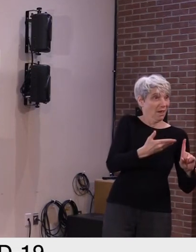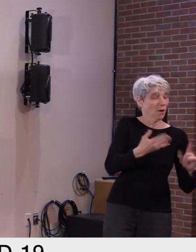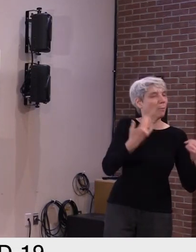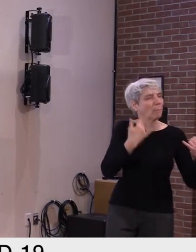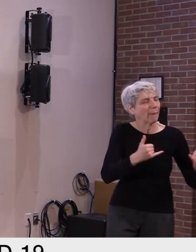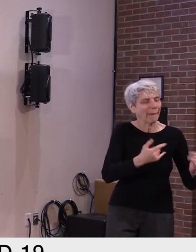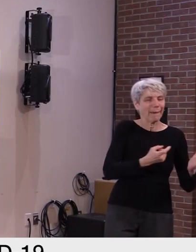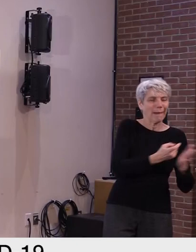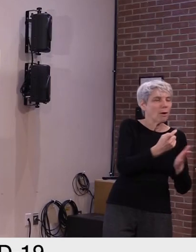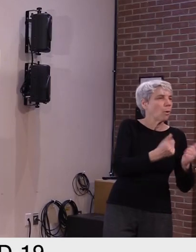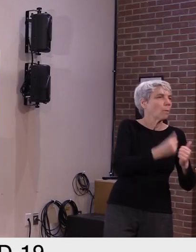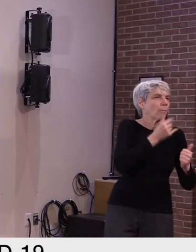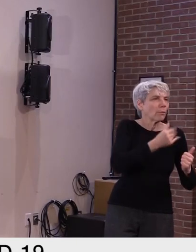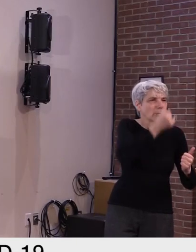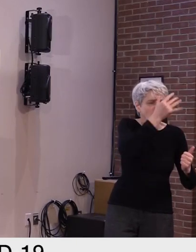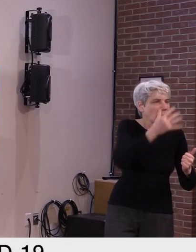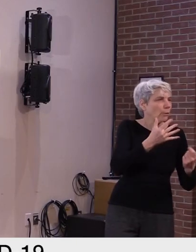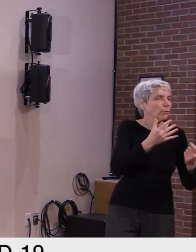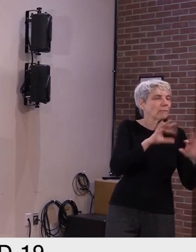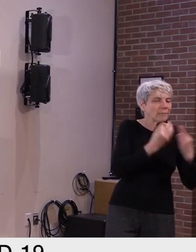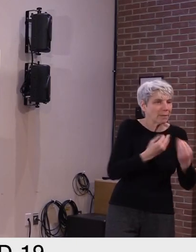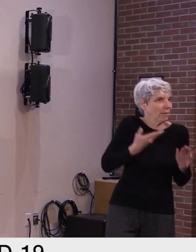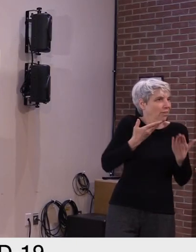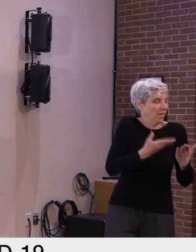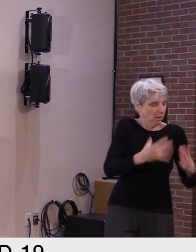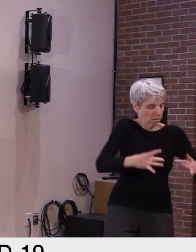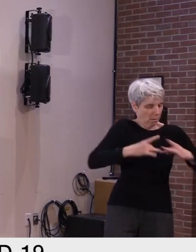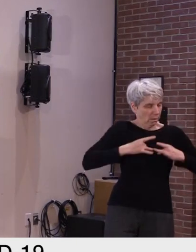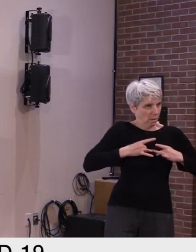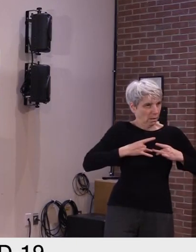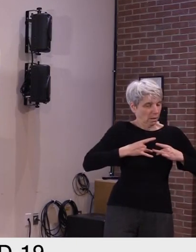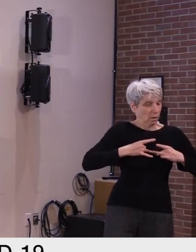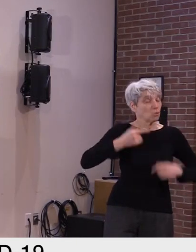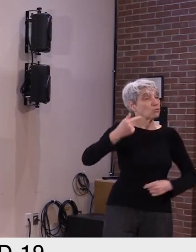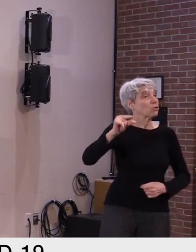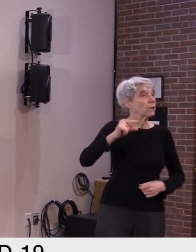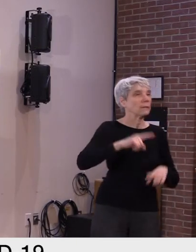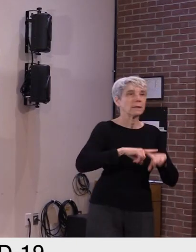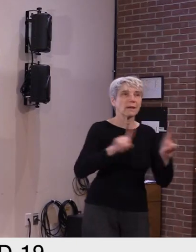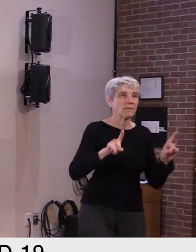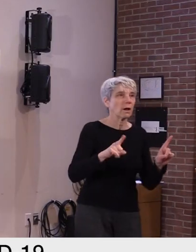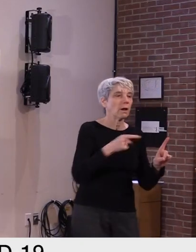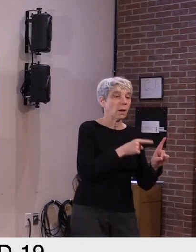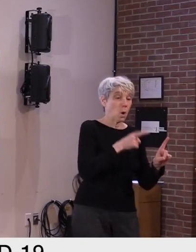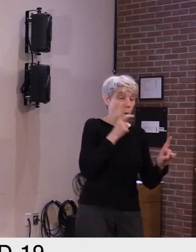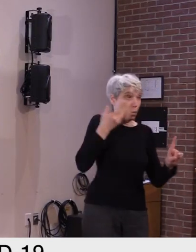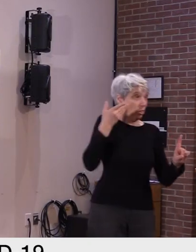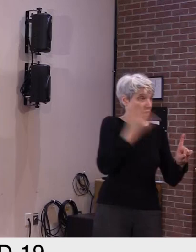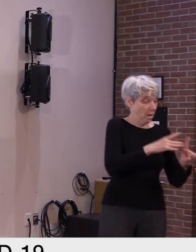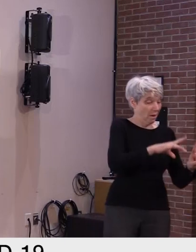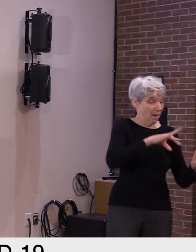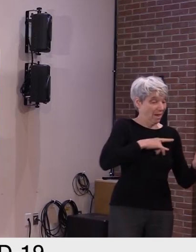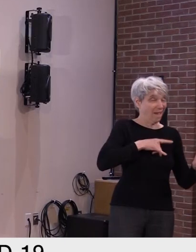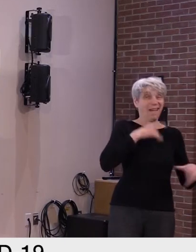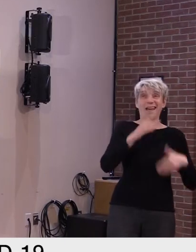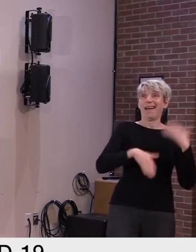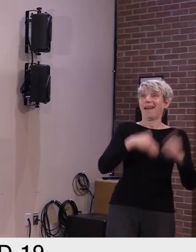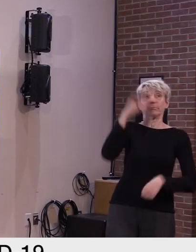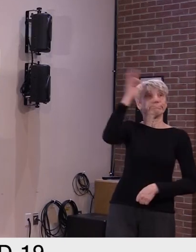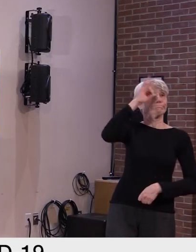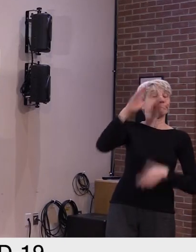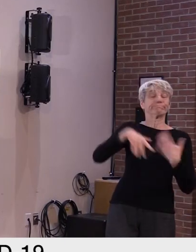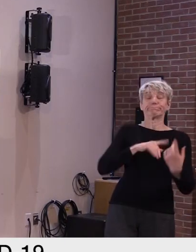arena. The other half are either second or third generations, so that means infections quite often